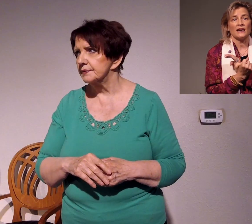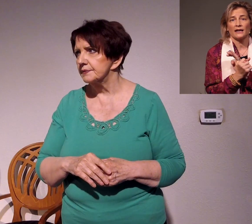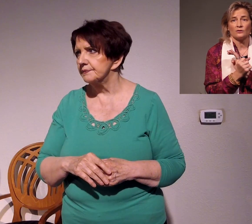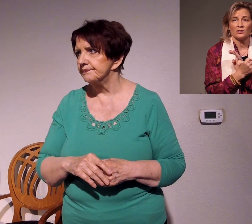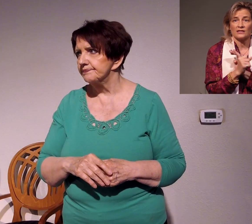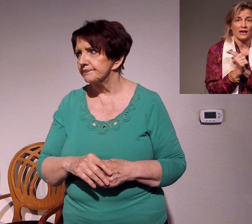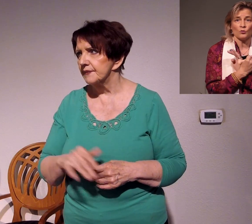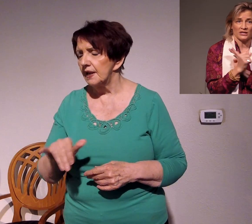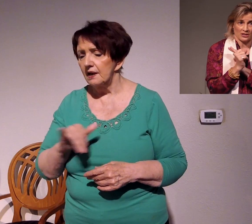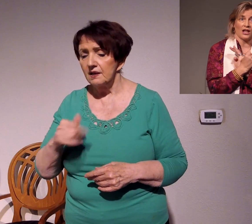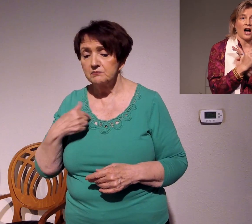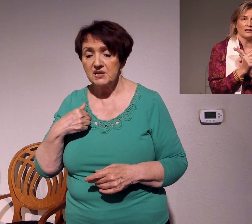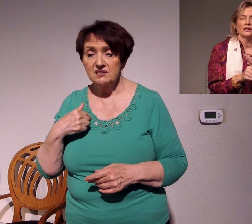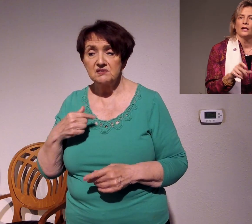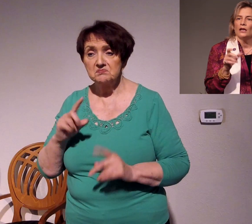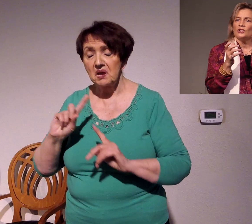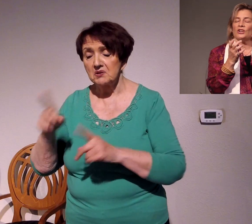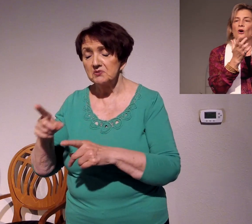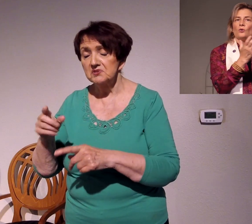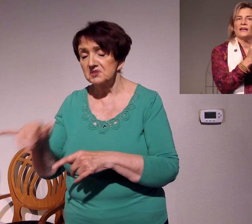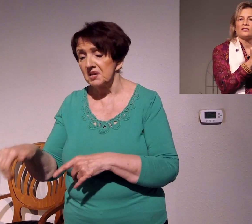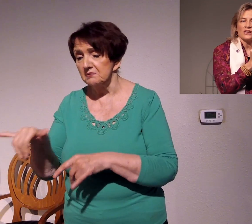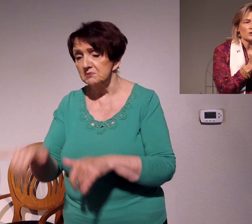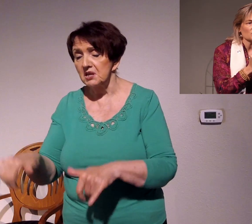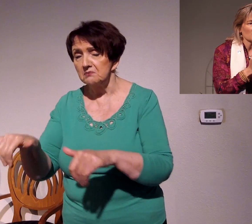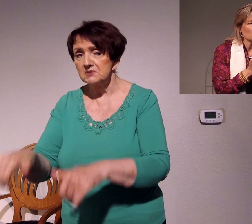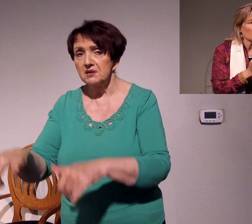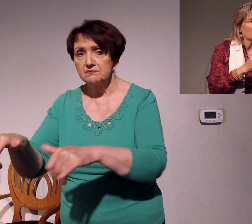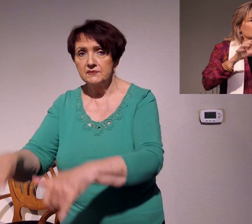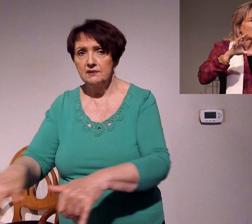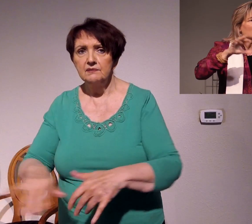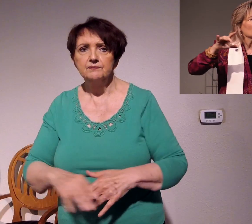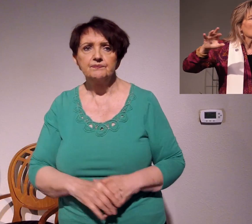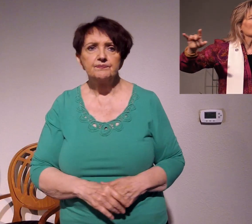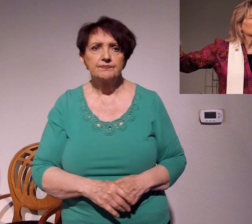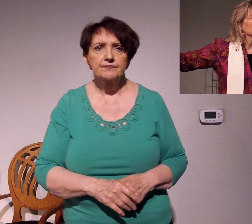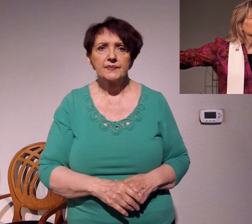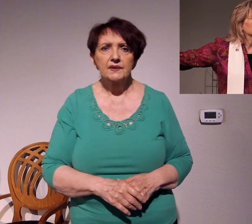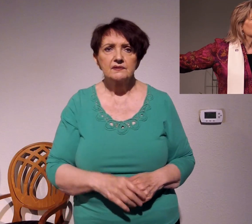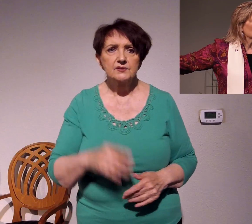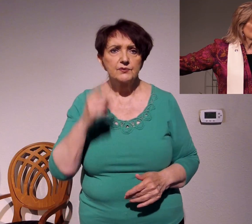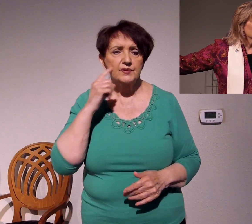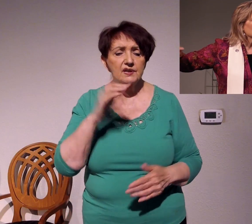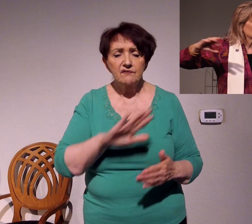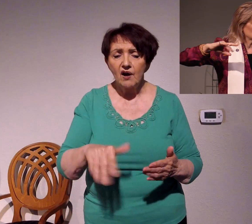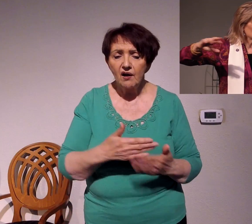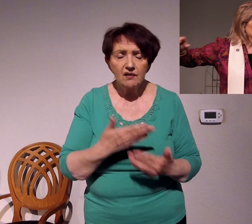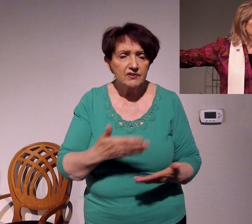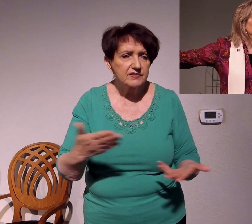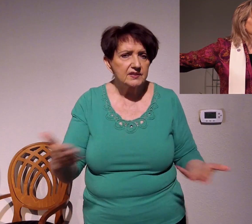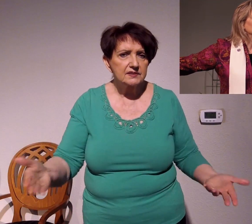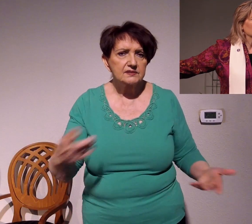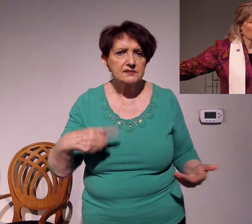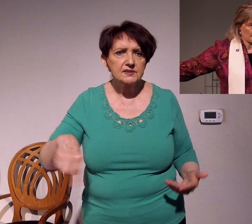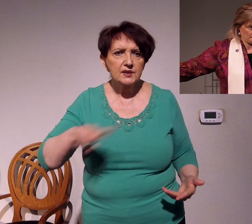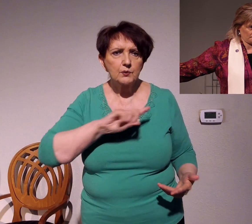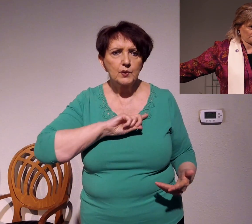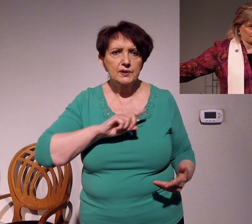you're like me, I go to the same ones a lot, et cetera, et cetera. And think of all the things that we